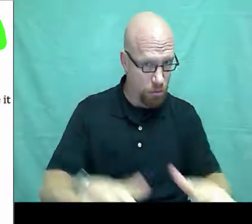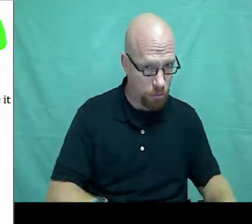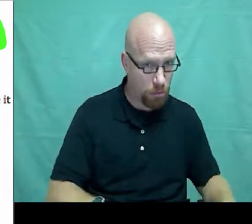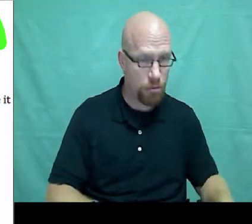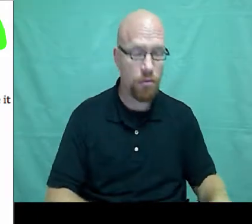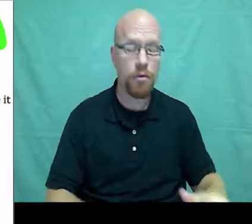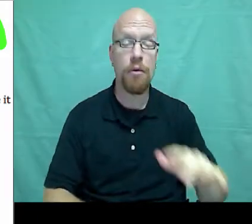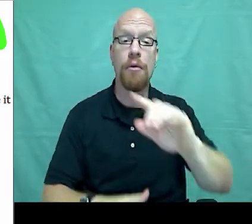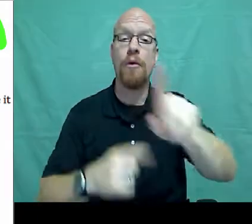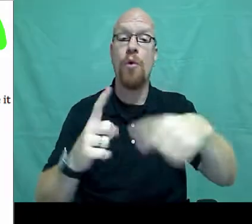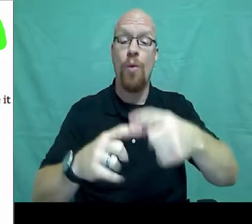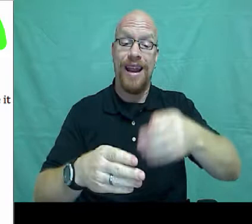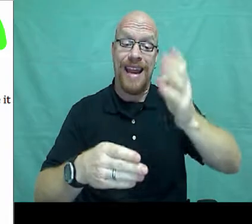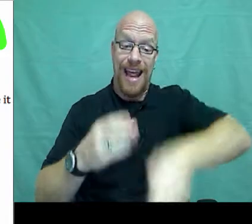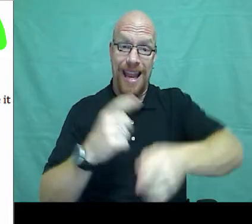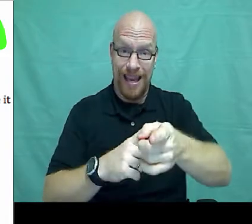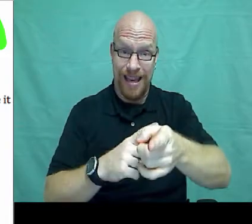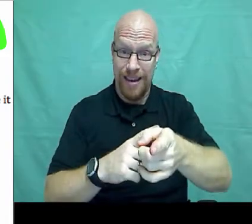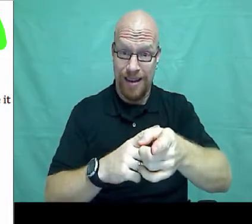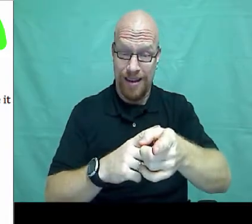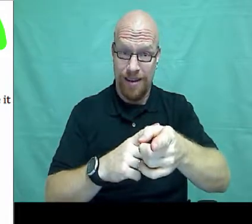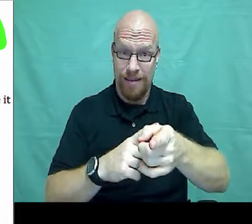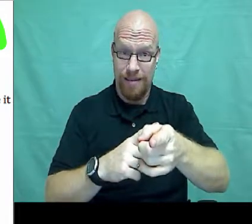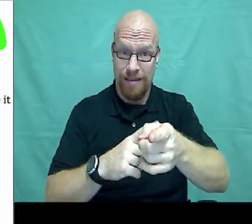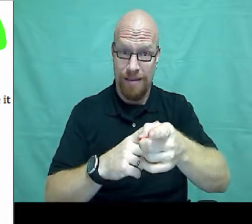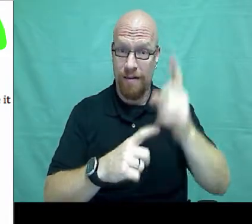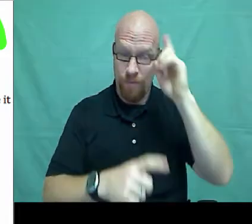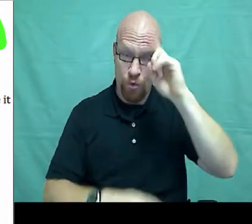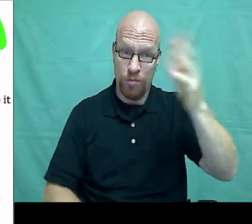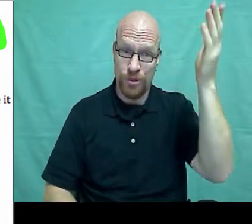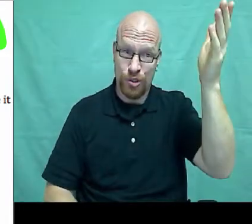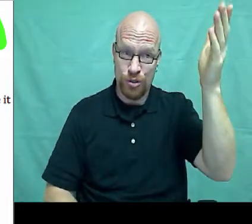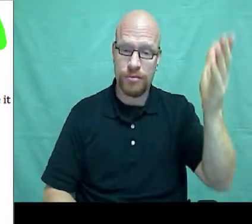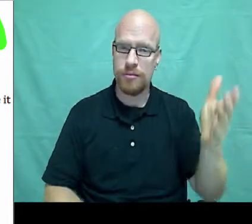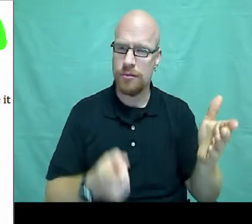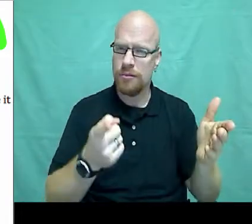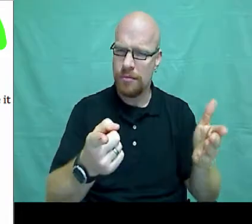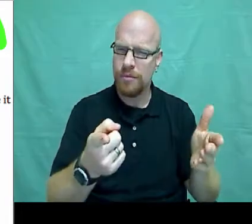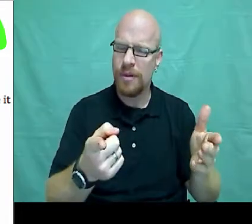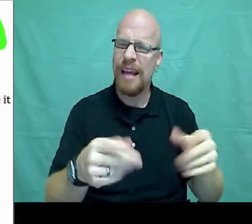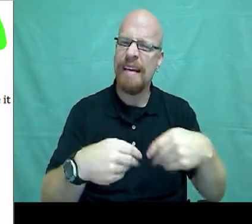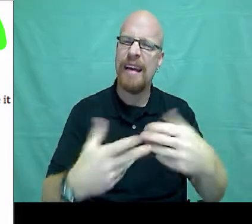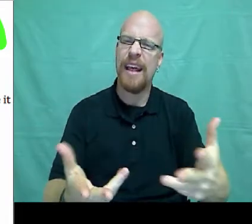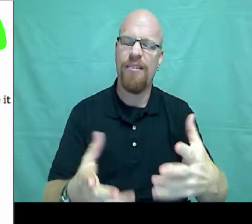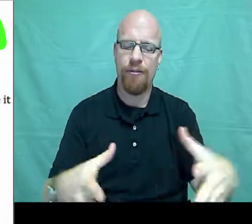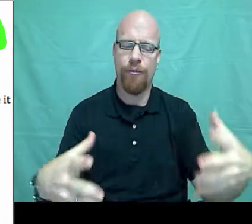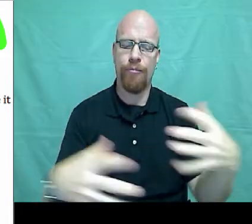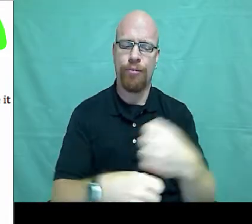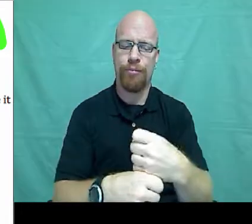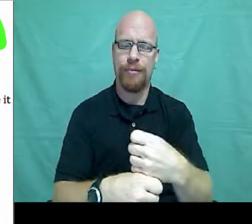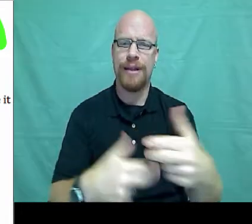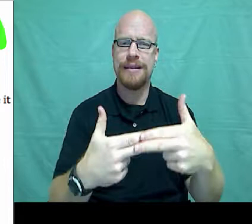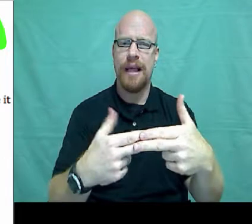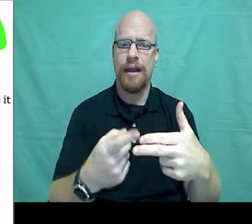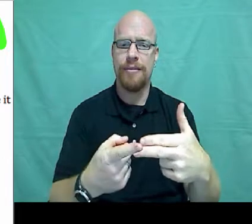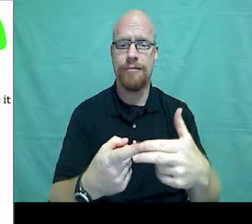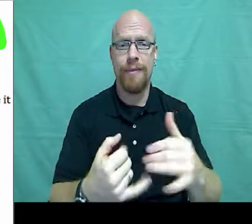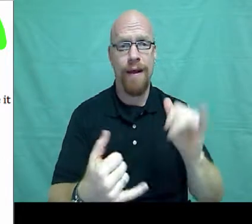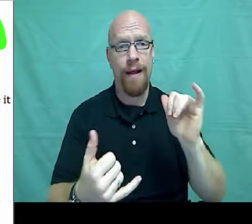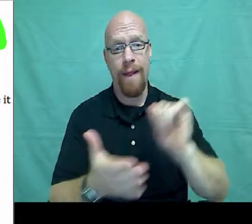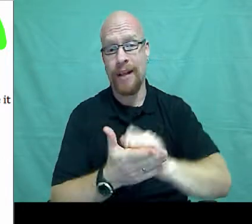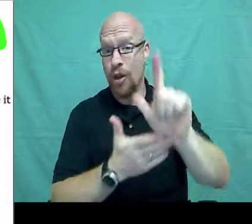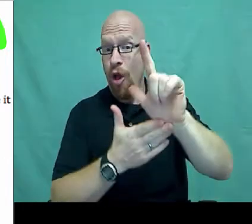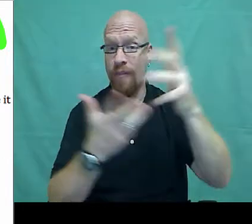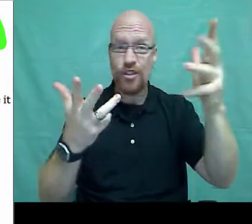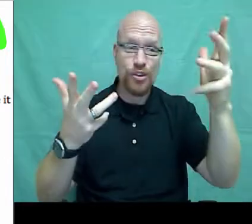help organize your thoughts. And when you're finished, your presentation that is, have an ending slide